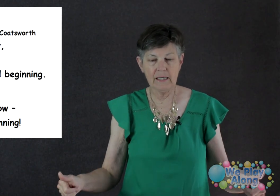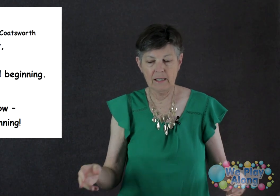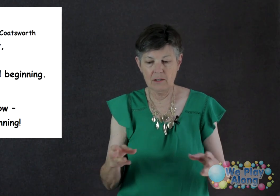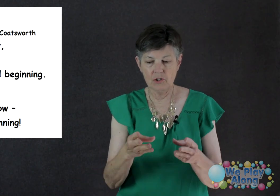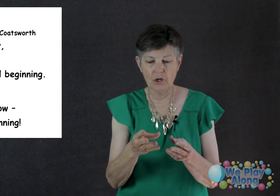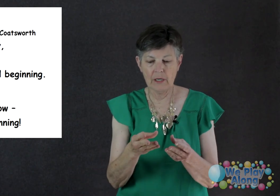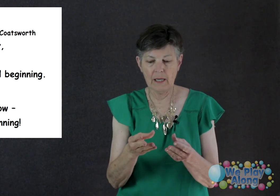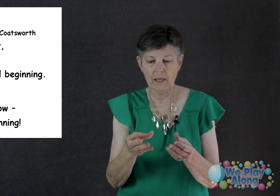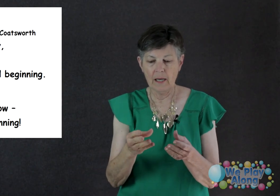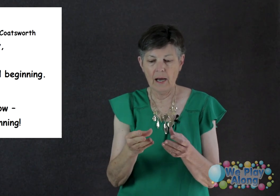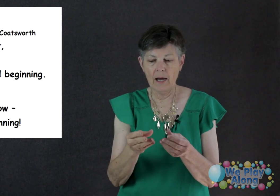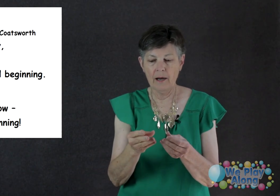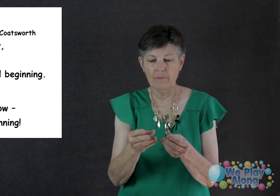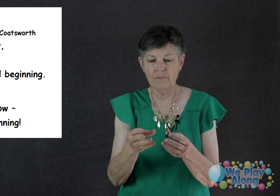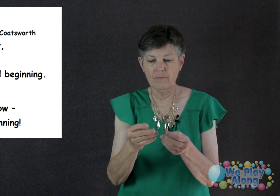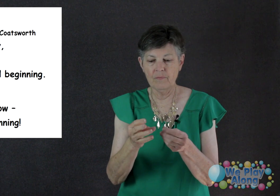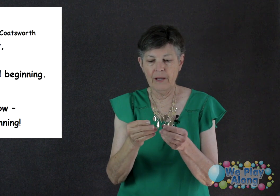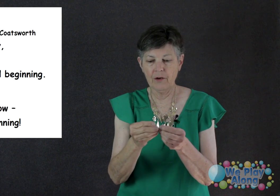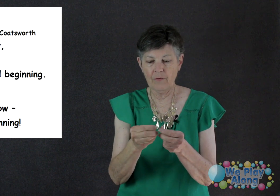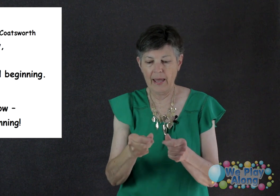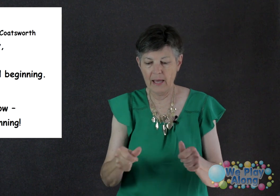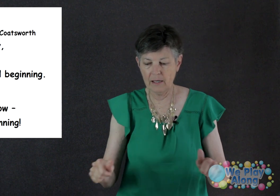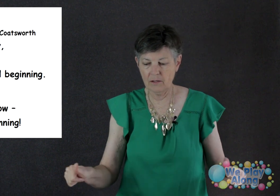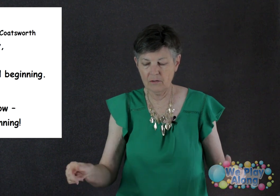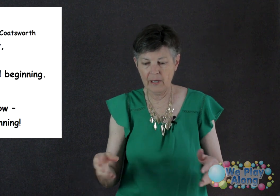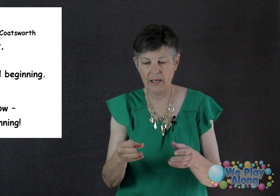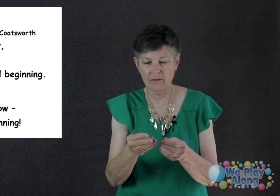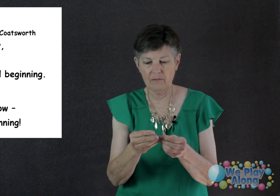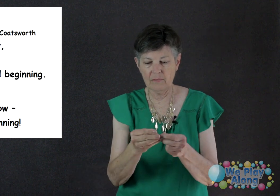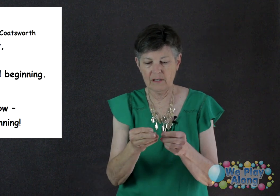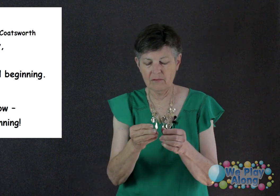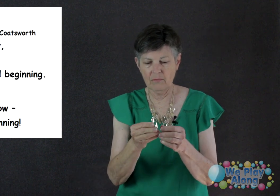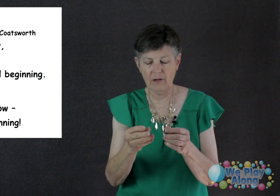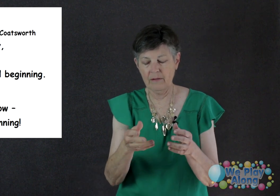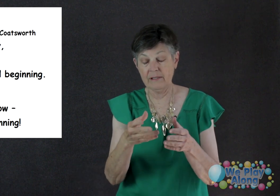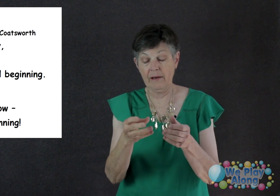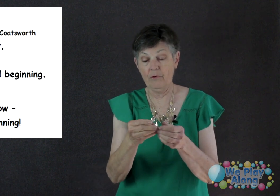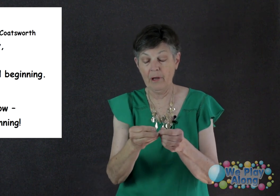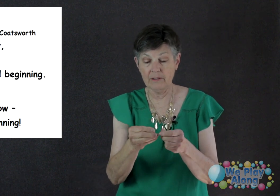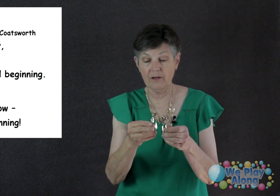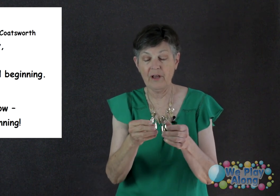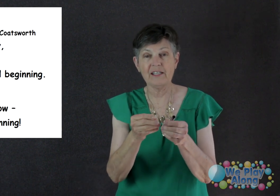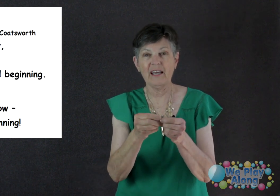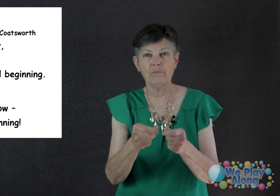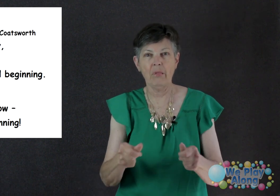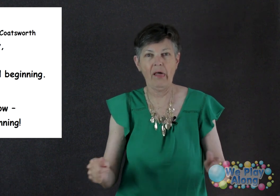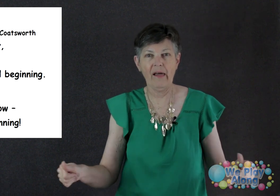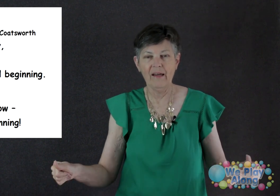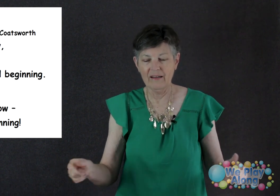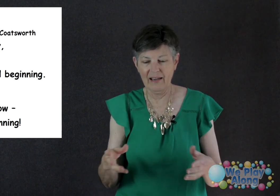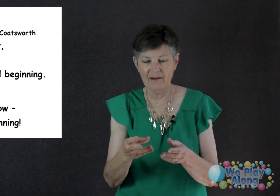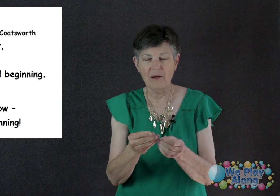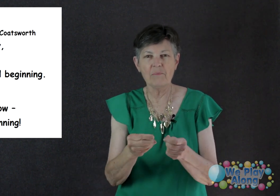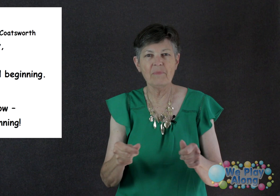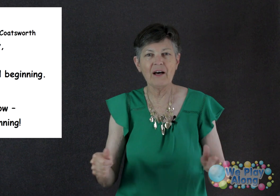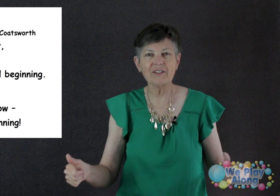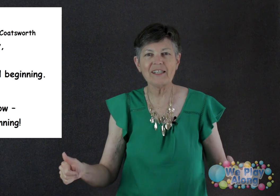melting. So you're going to, like your hand, well, it's sign for melting, okay? It's like, bleh, kind of